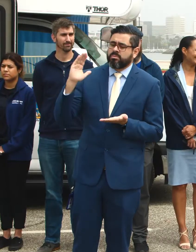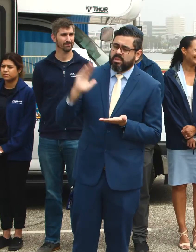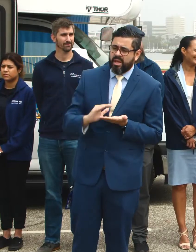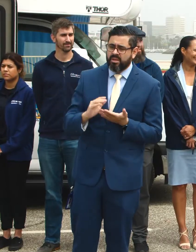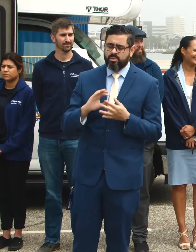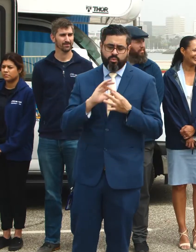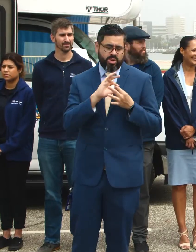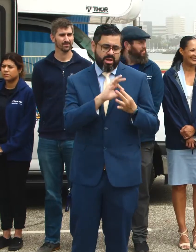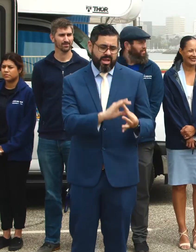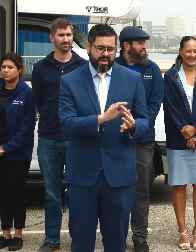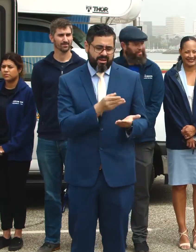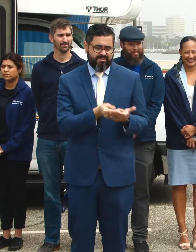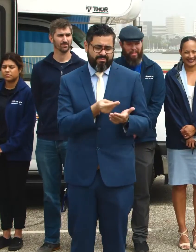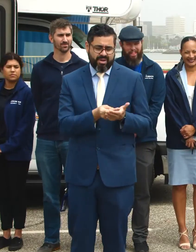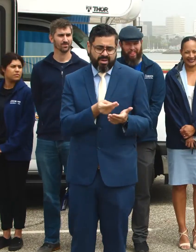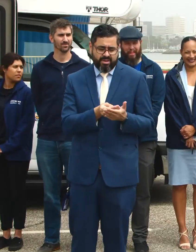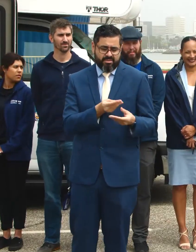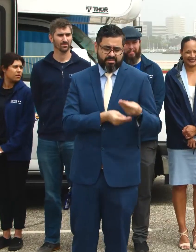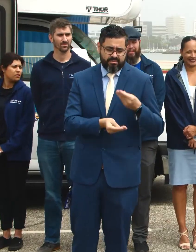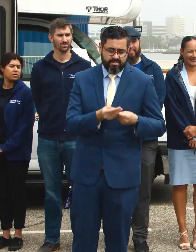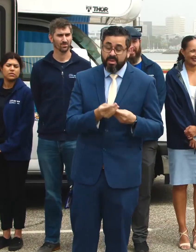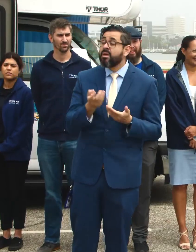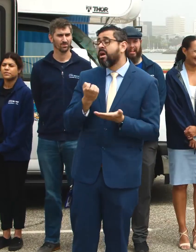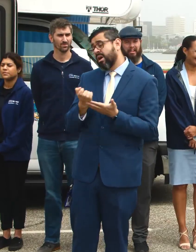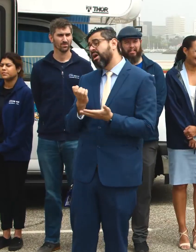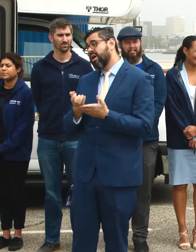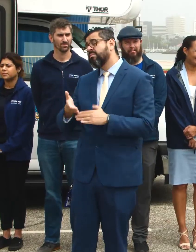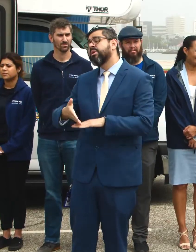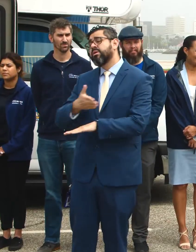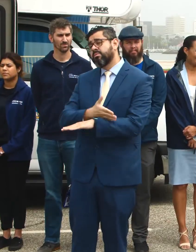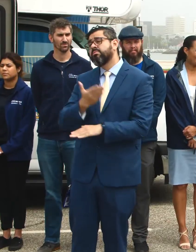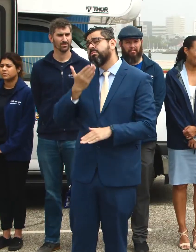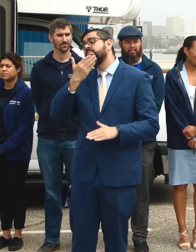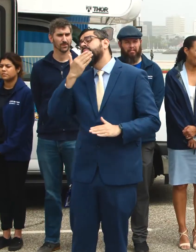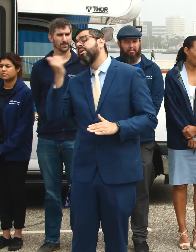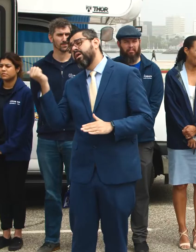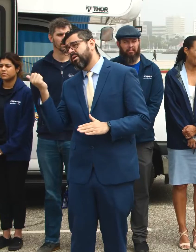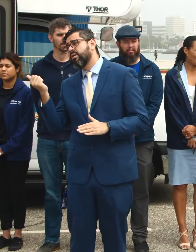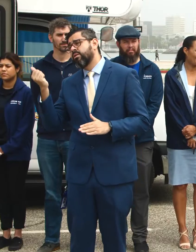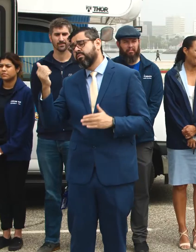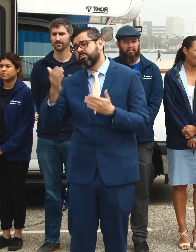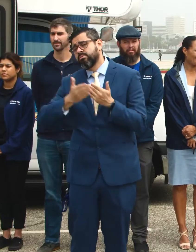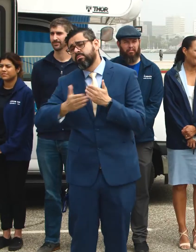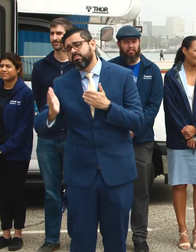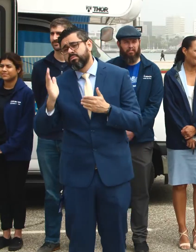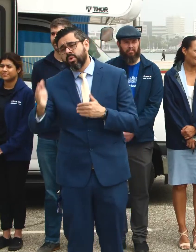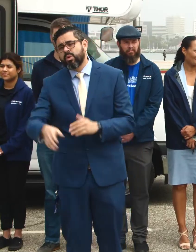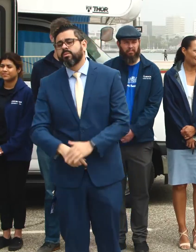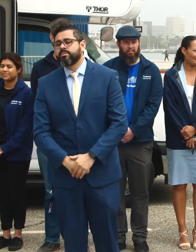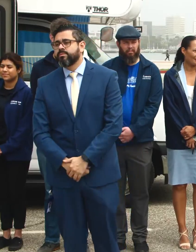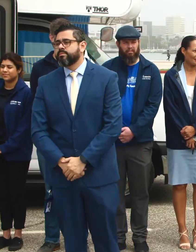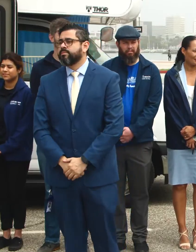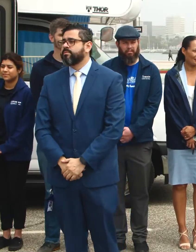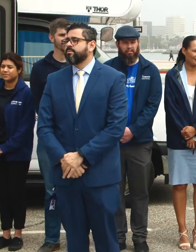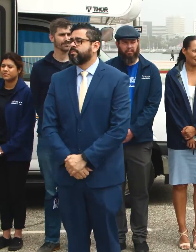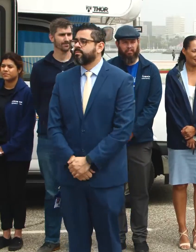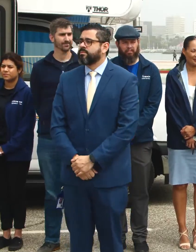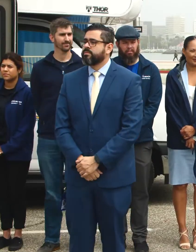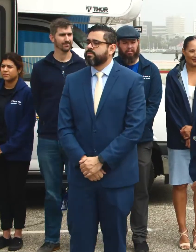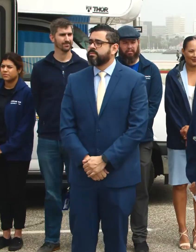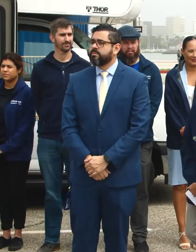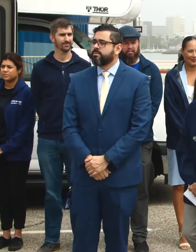the financial pieces, which just sort of shows that the economy's gotten a little bit better going forward. Thank you.